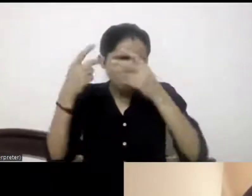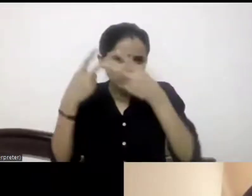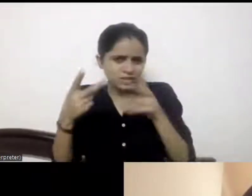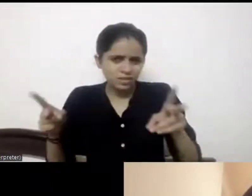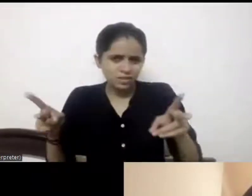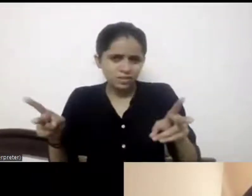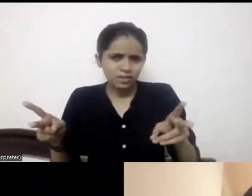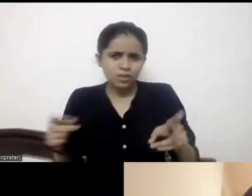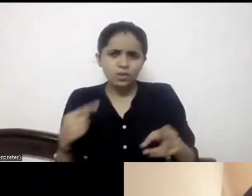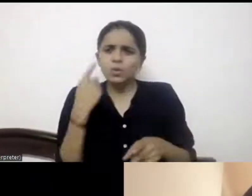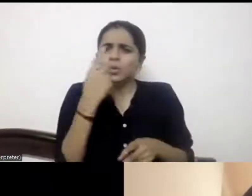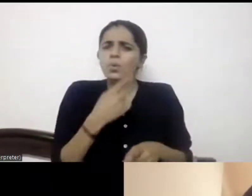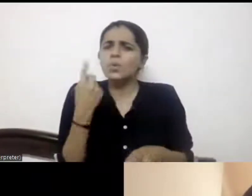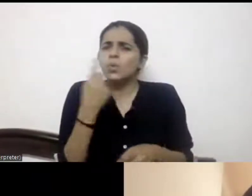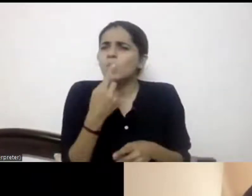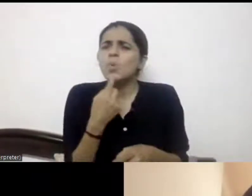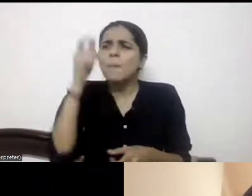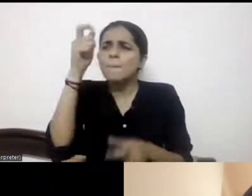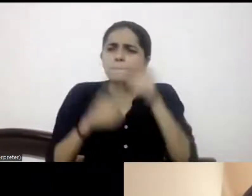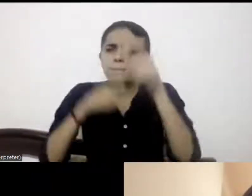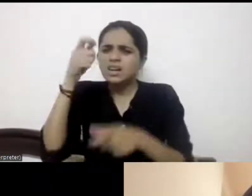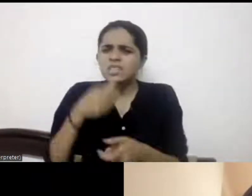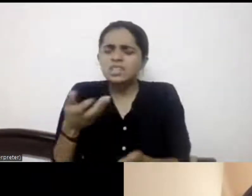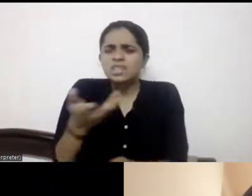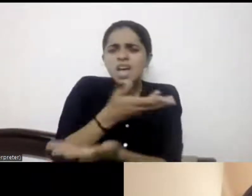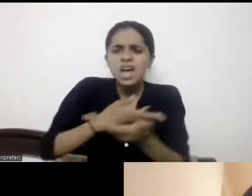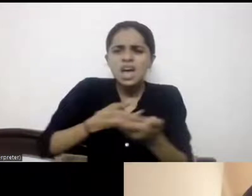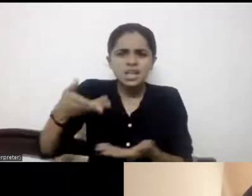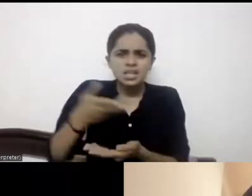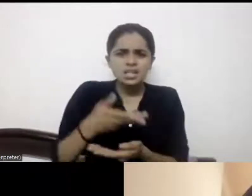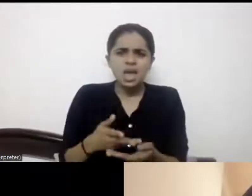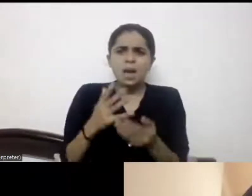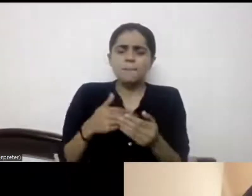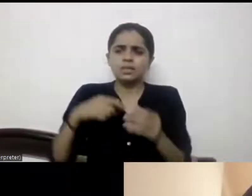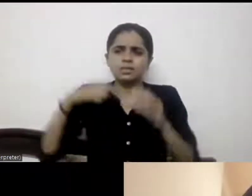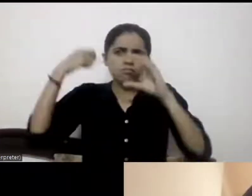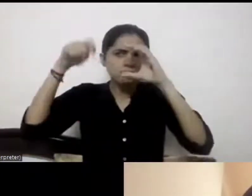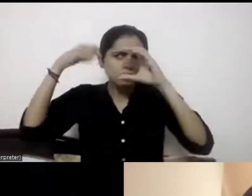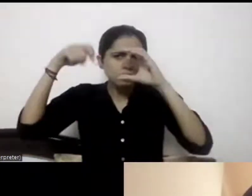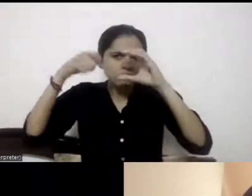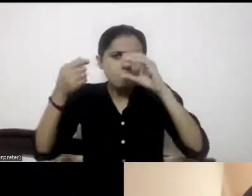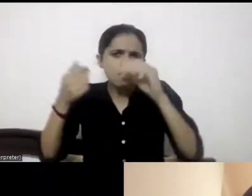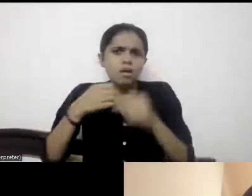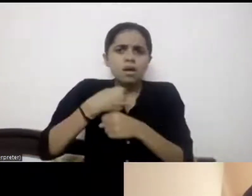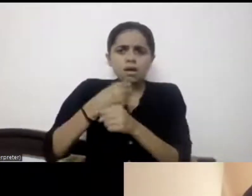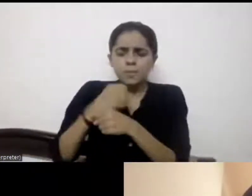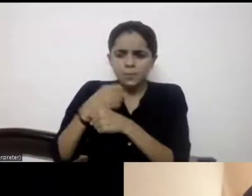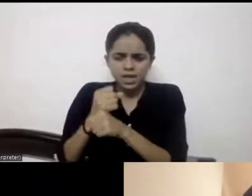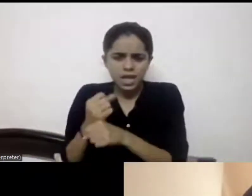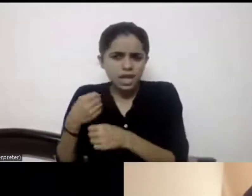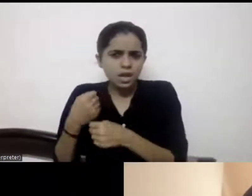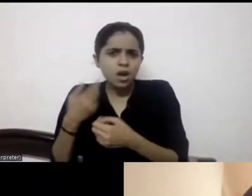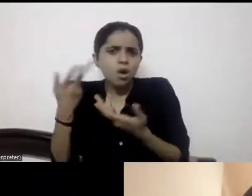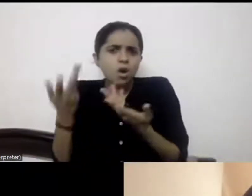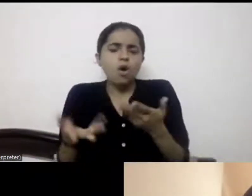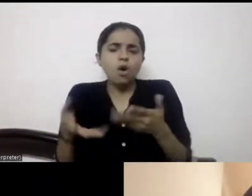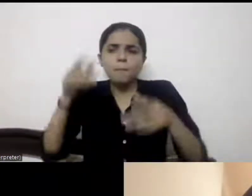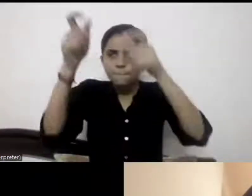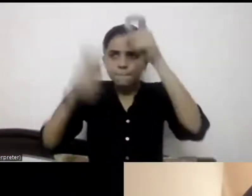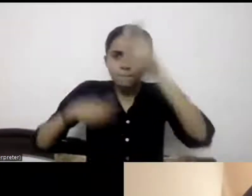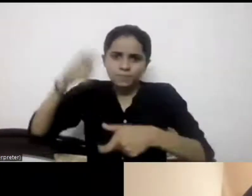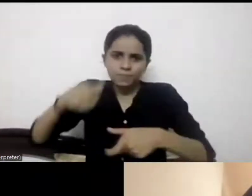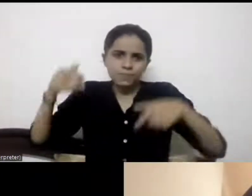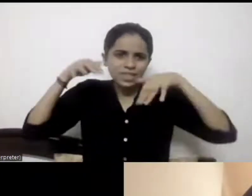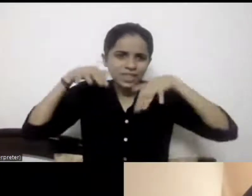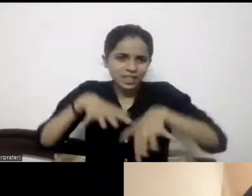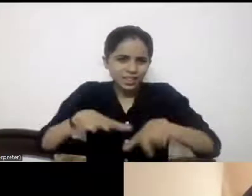who are we talking about? Who are the people who are sitting behind the cameras and creating something for an audience?